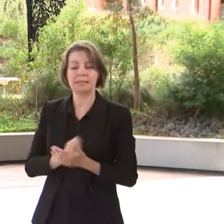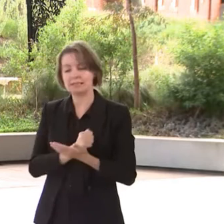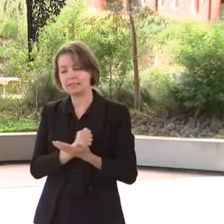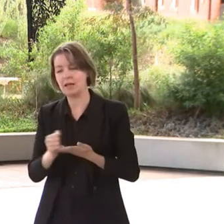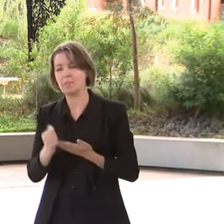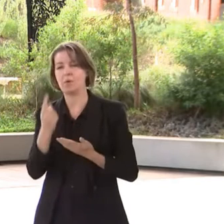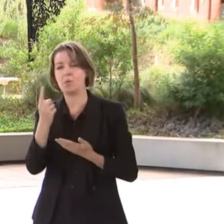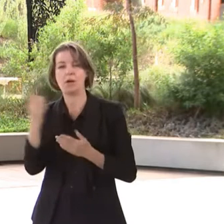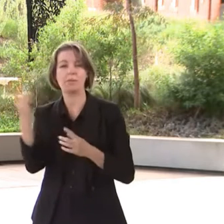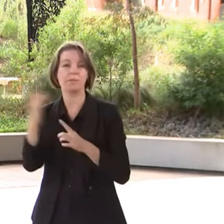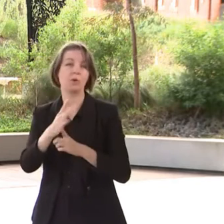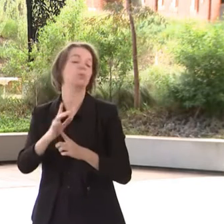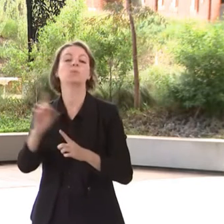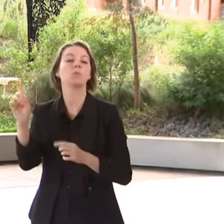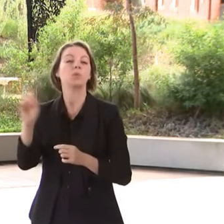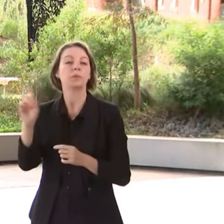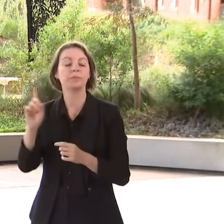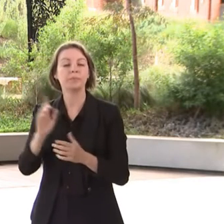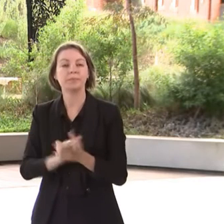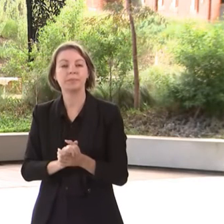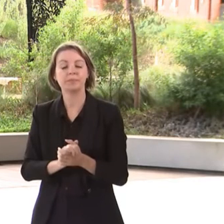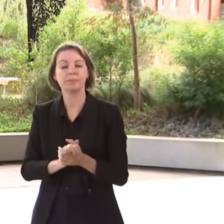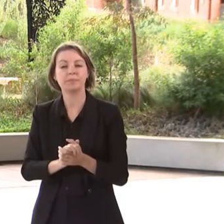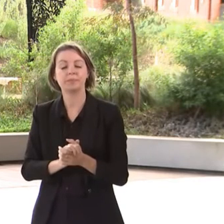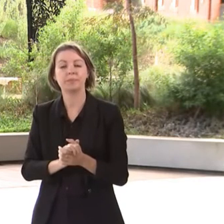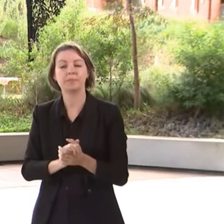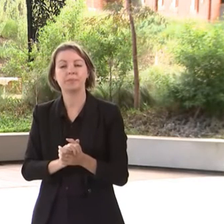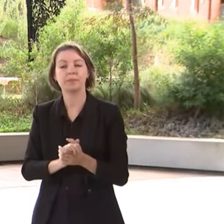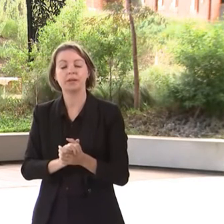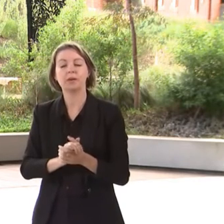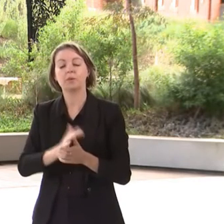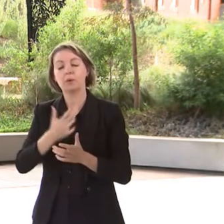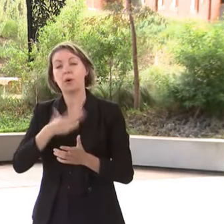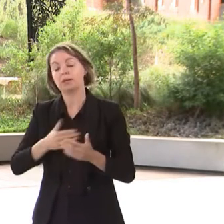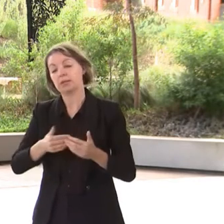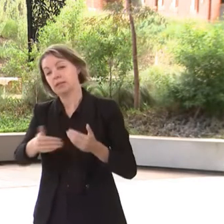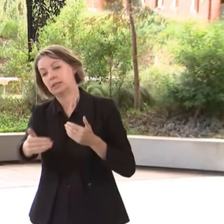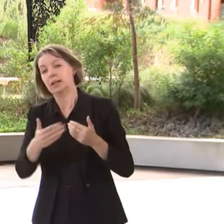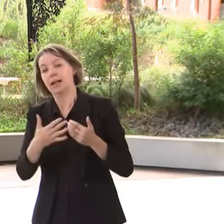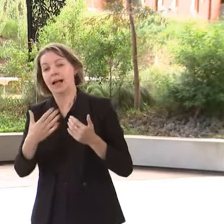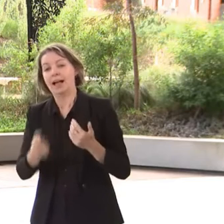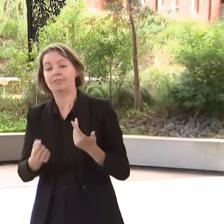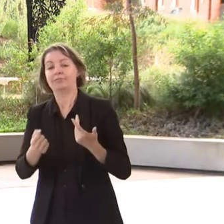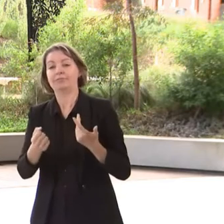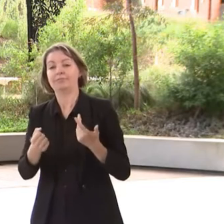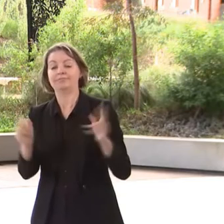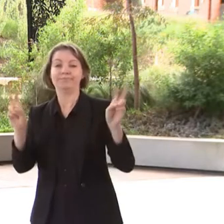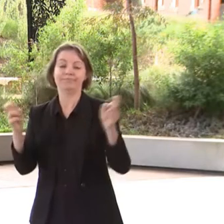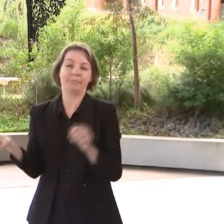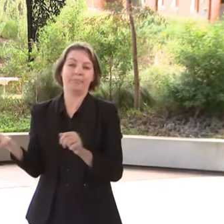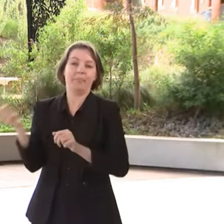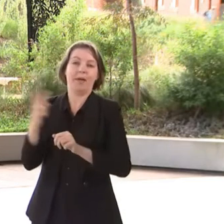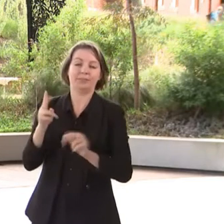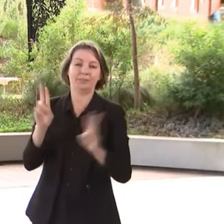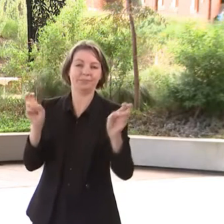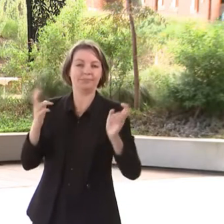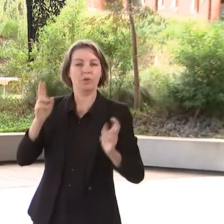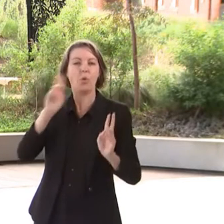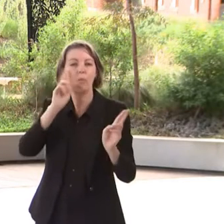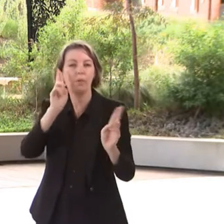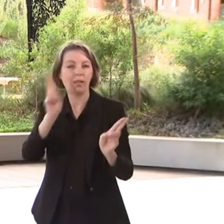it's incredibly important as we get back to the life that we love, as we return to